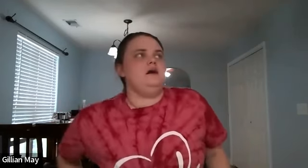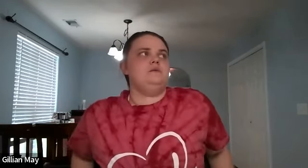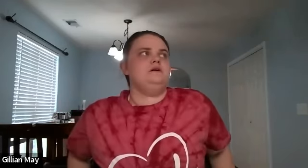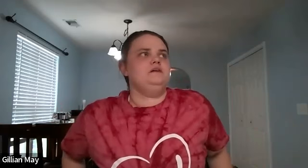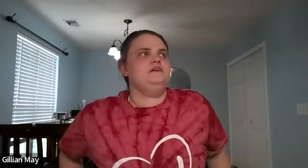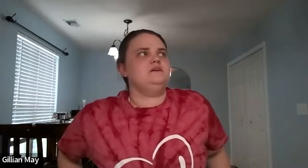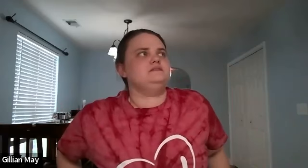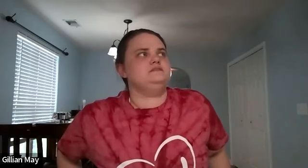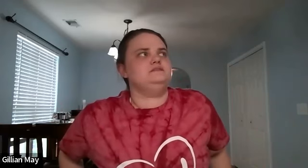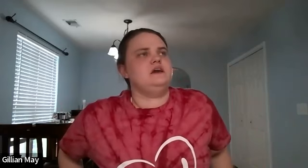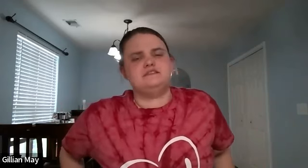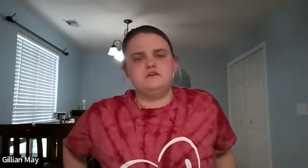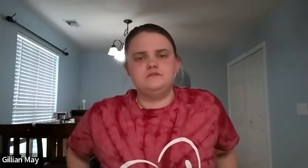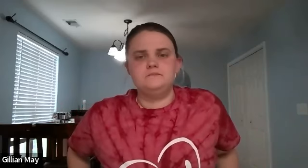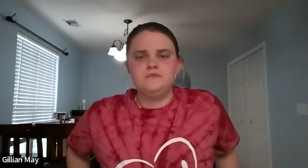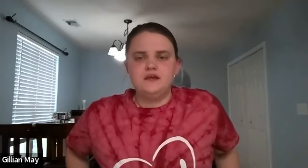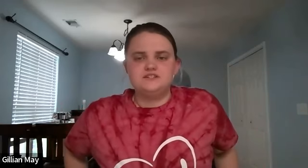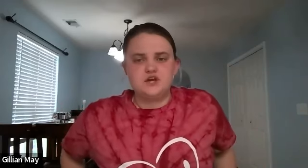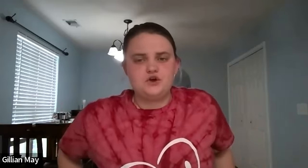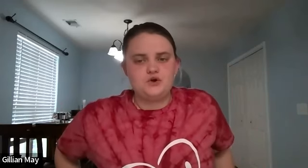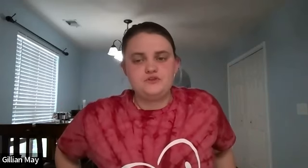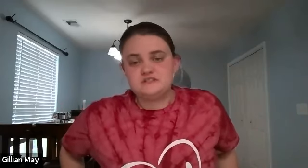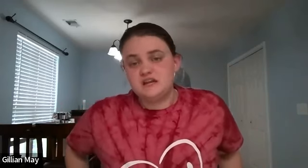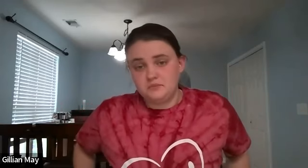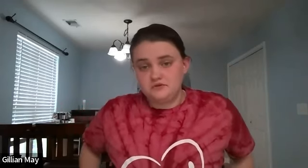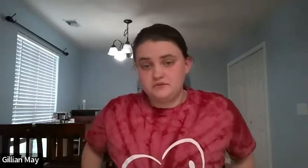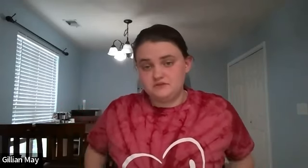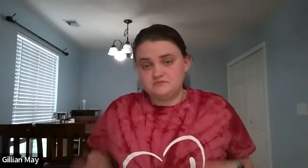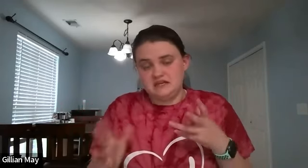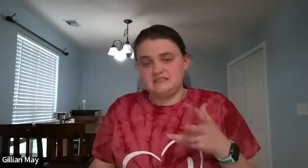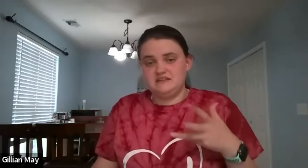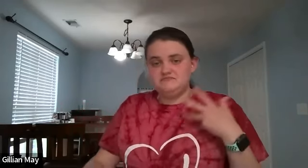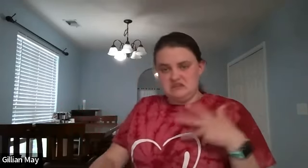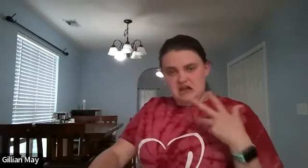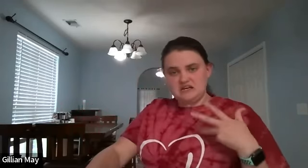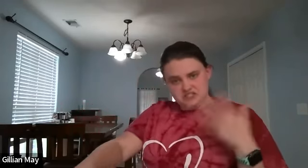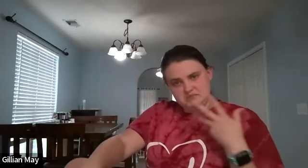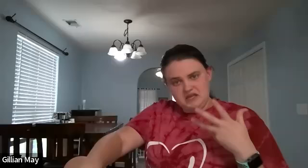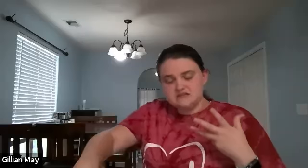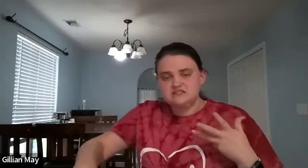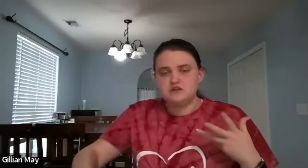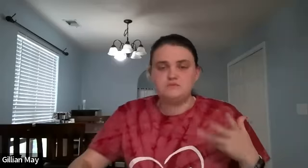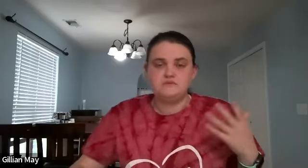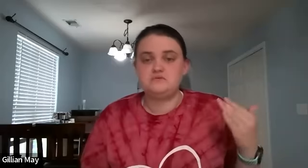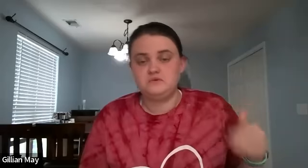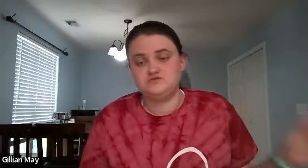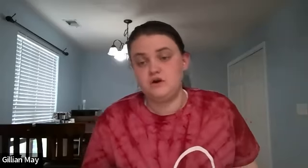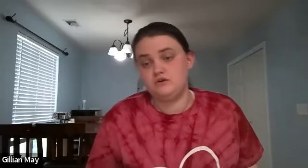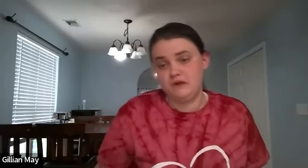I think that's all of them. So there's a couple there, like I said, it kind of just depends. No, neither one's wrong or